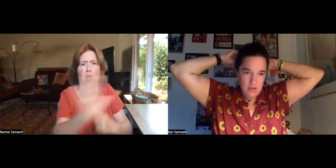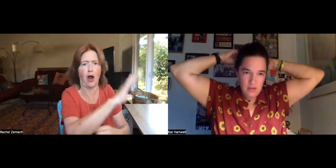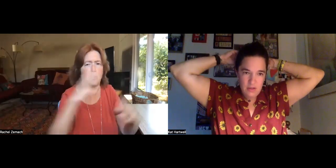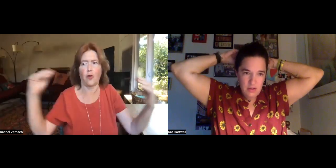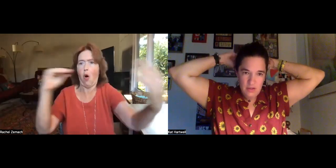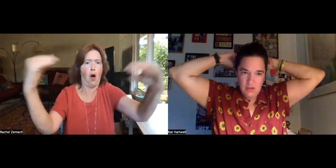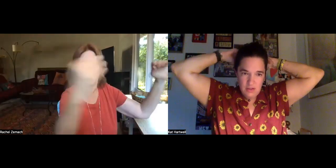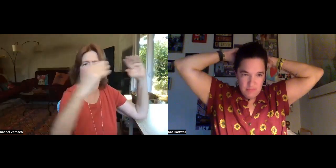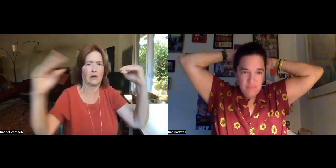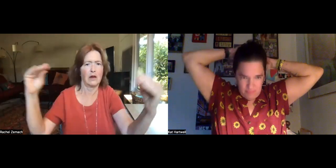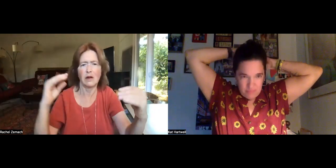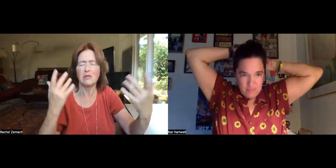they're drunk.